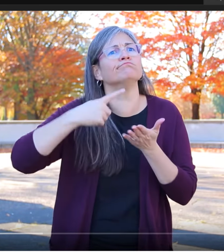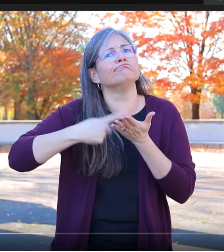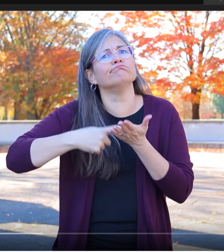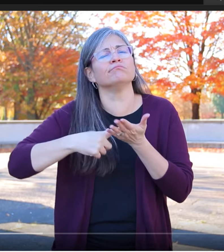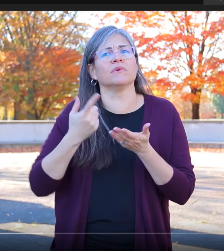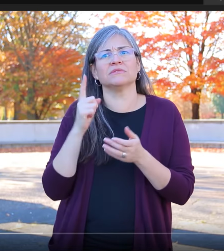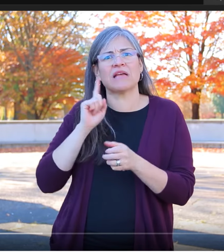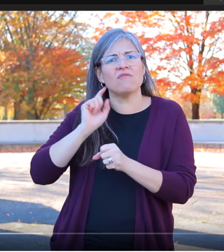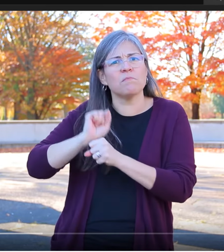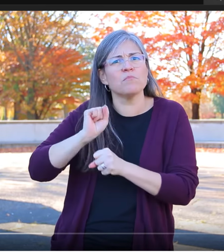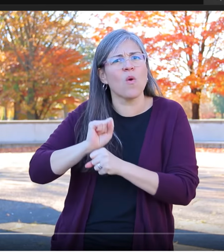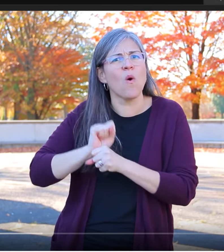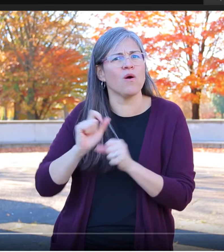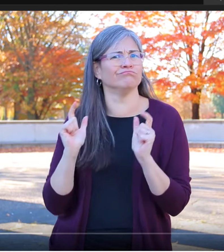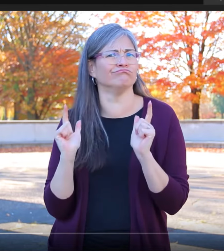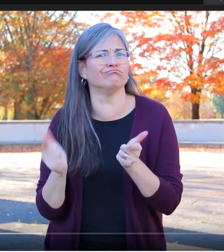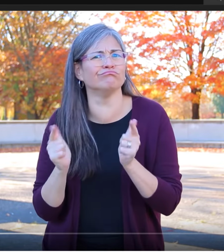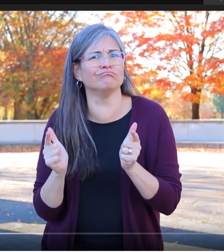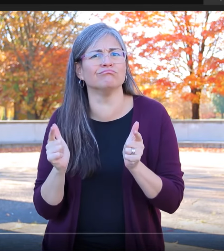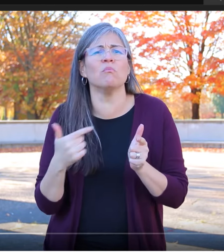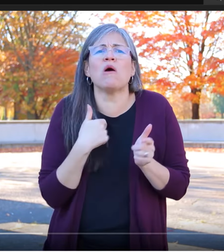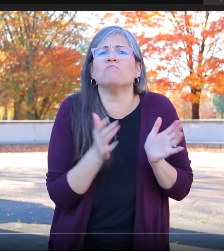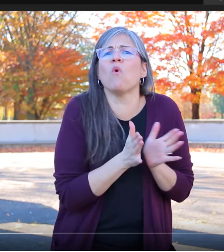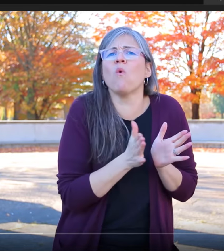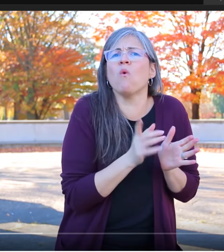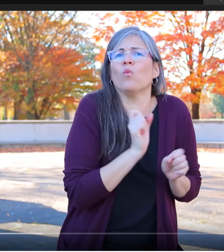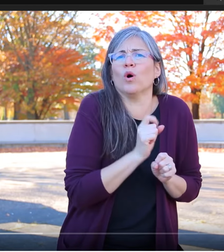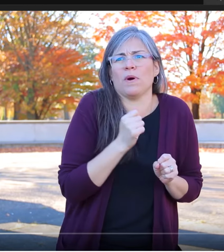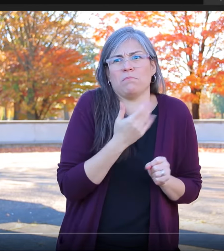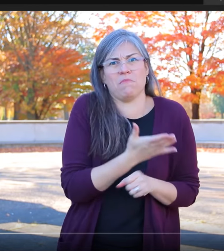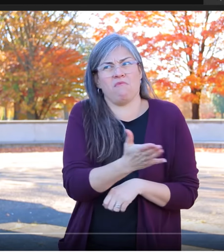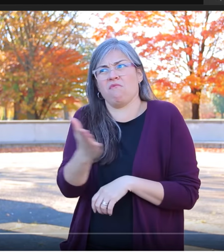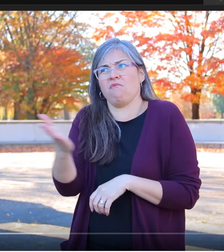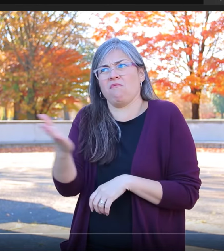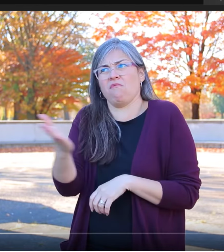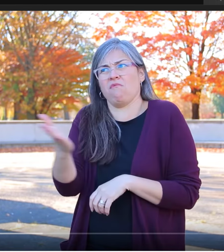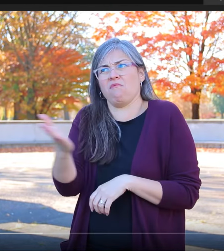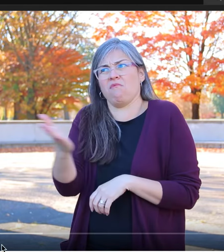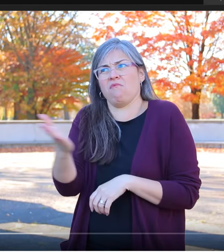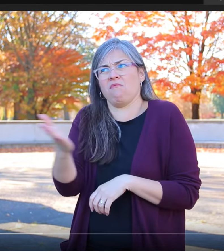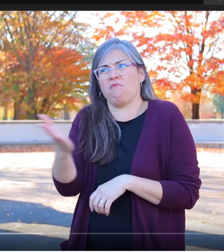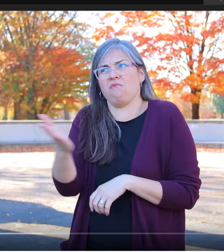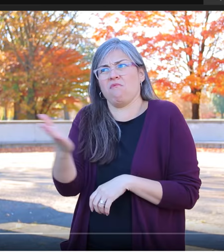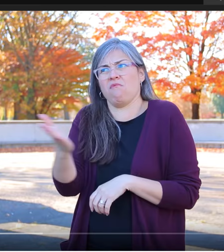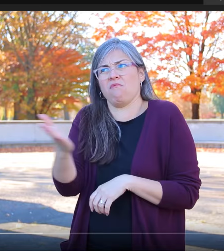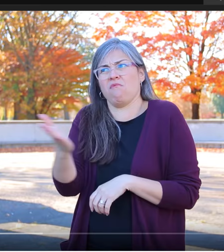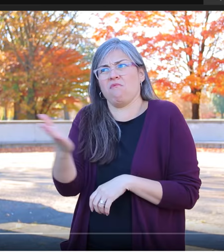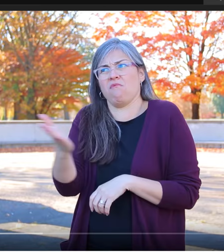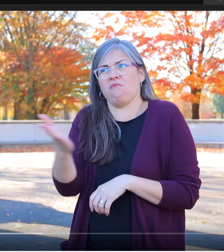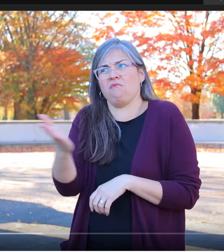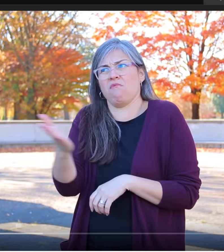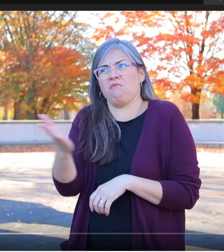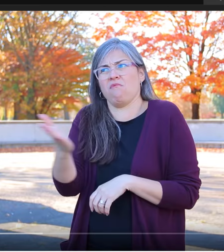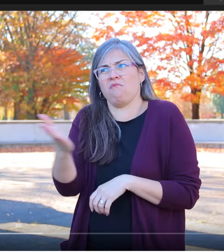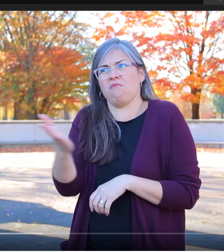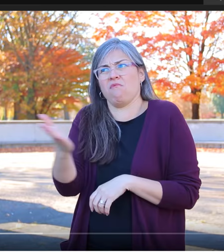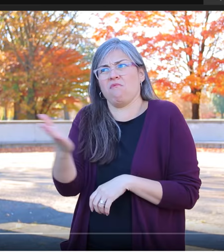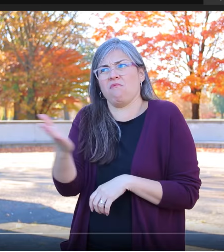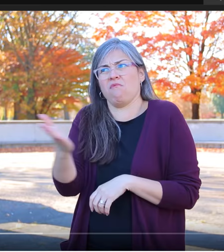many weeks, deaf community has been talking about how deaf employment isn't any good. All right? And so there's a lot of words in there, when really